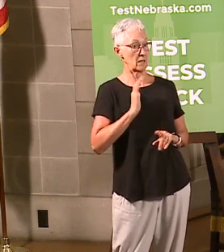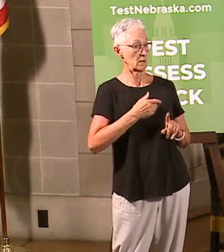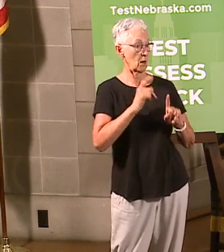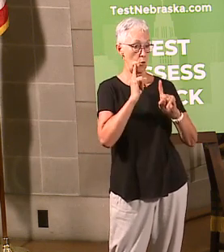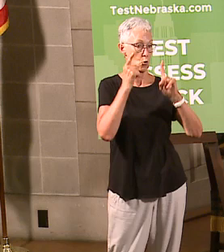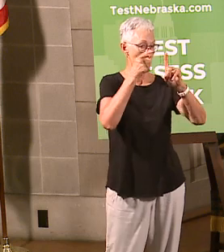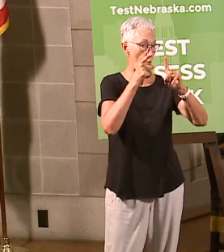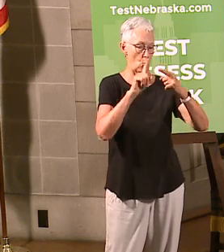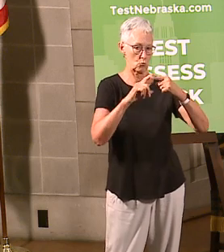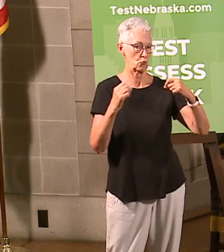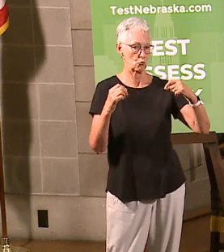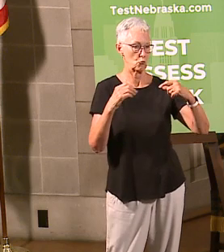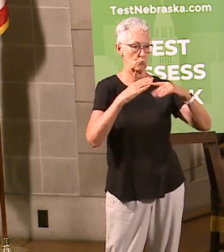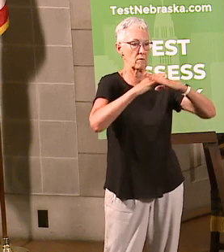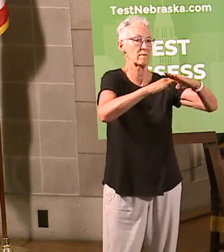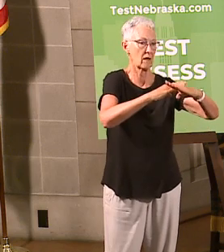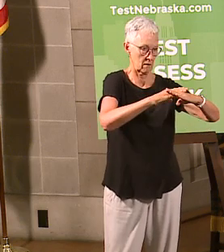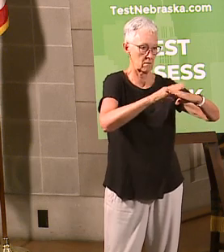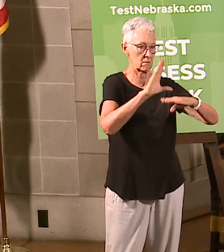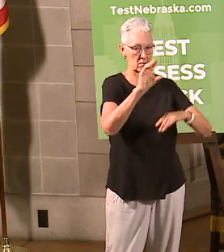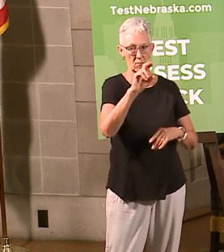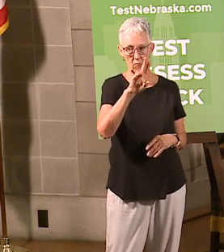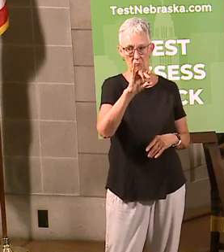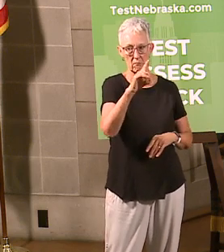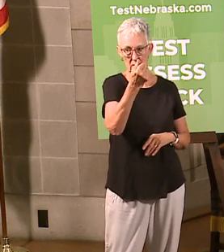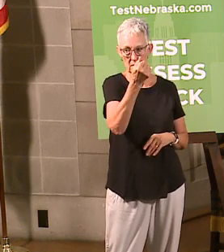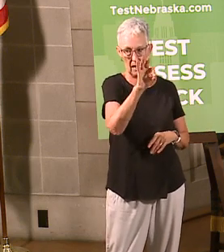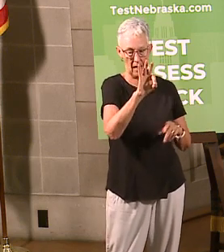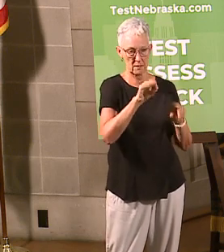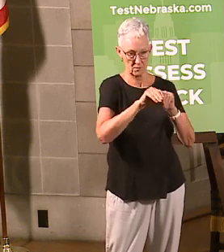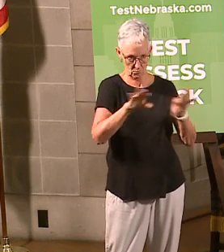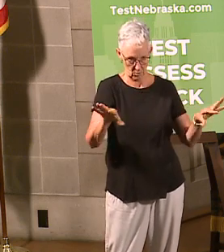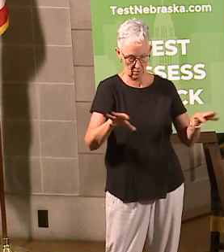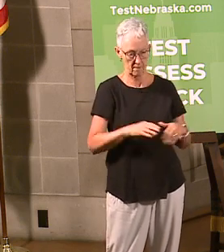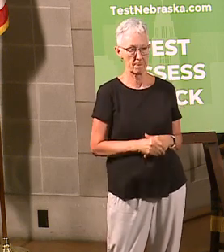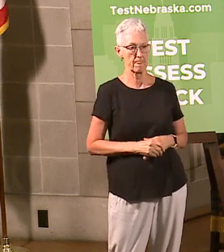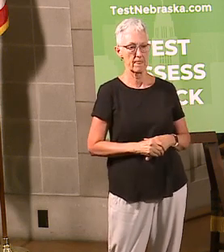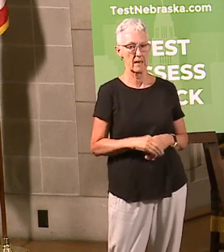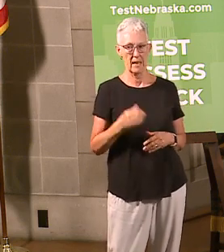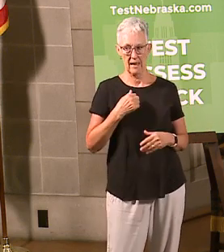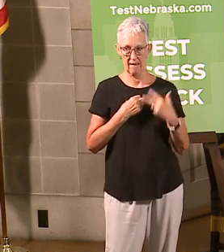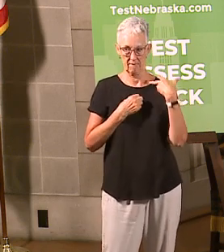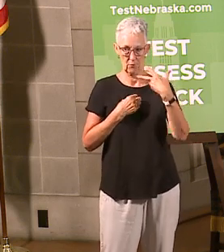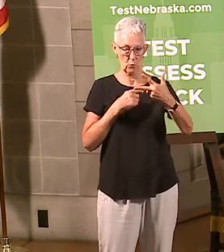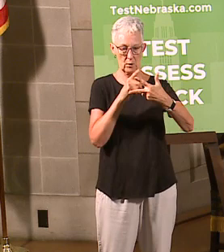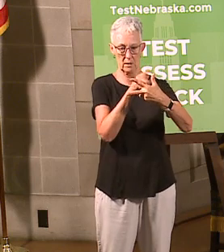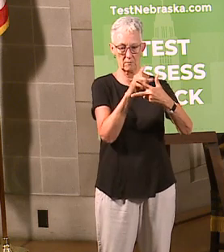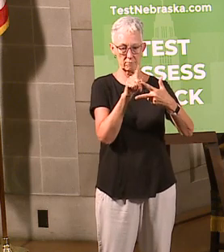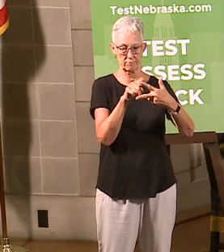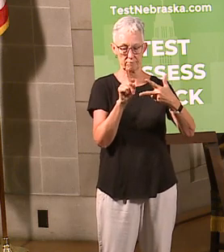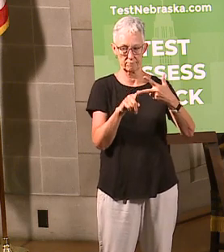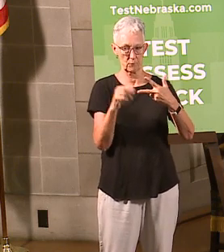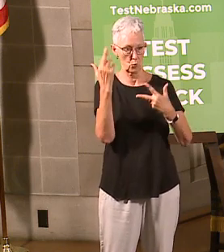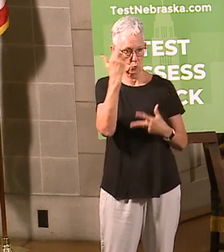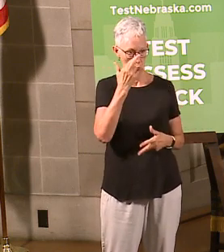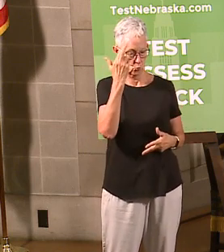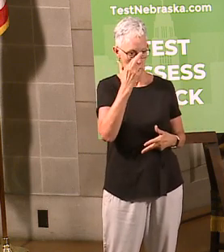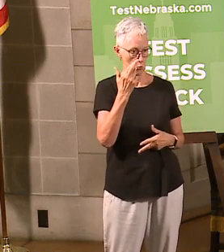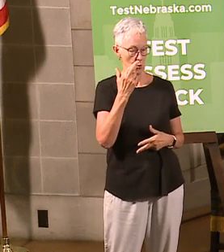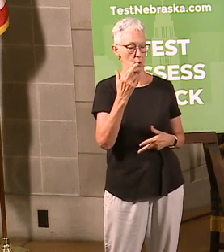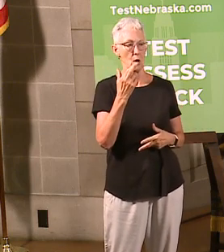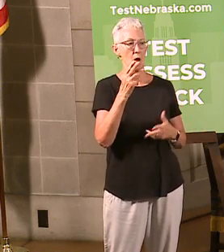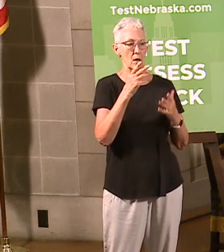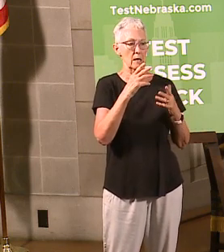Nebraska. So the guidance is in 3 phases, and it includes a variety of considerations for